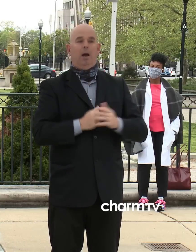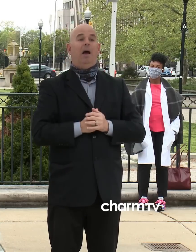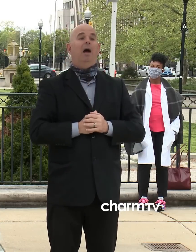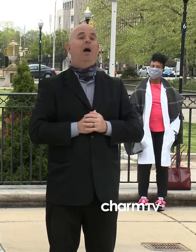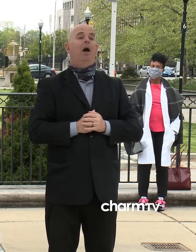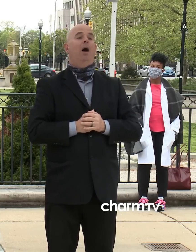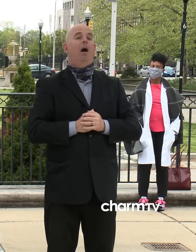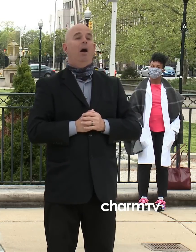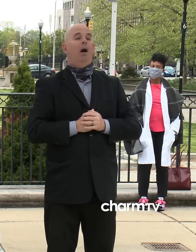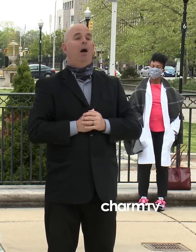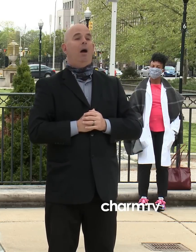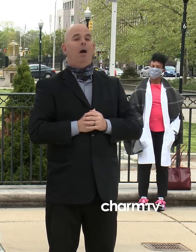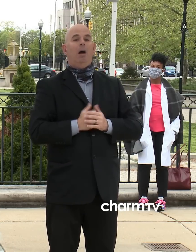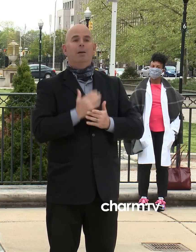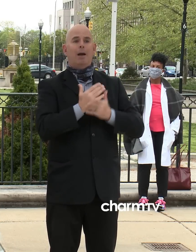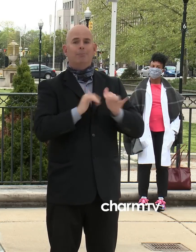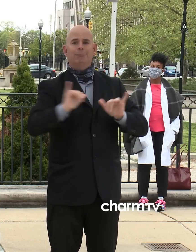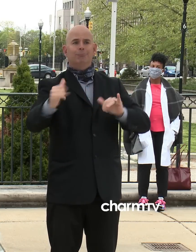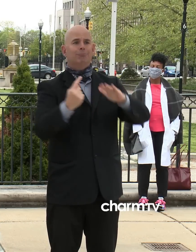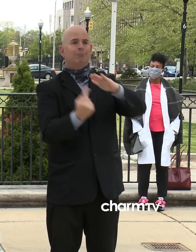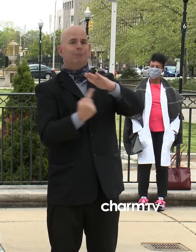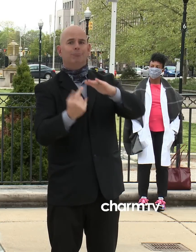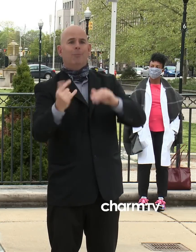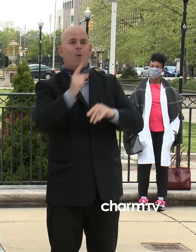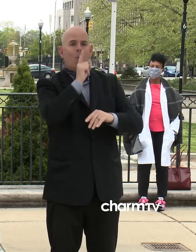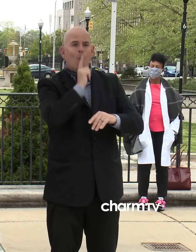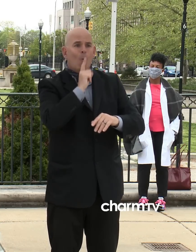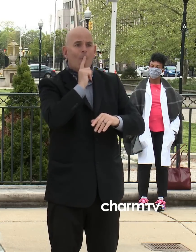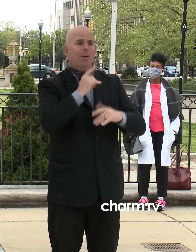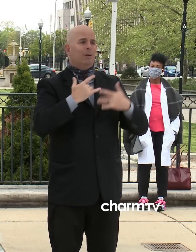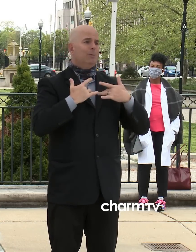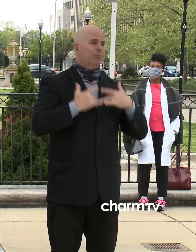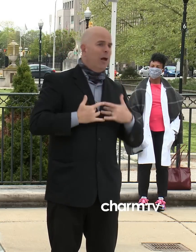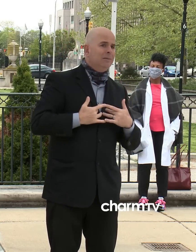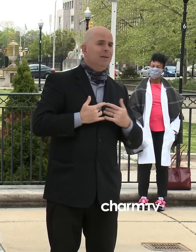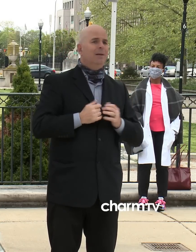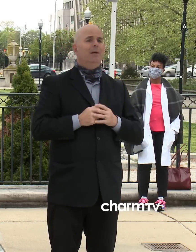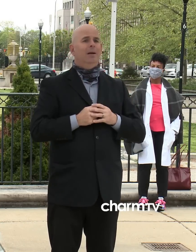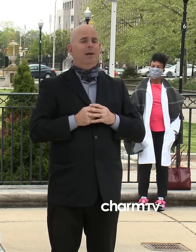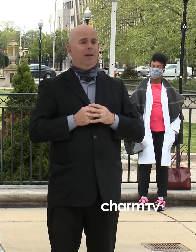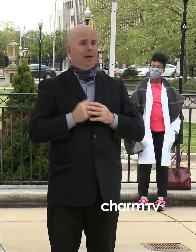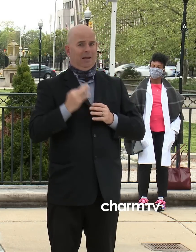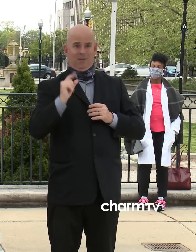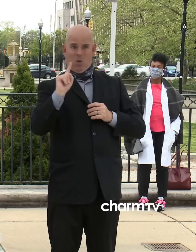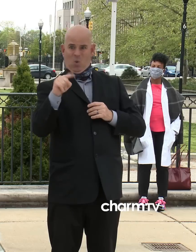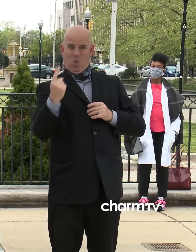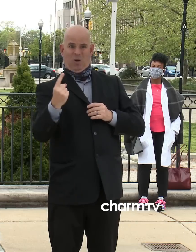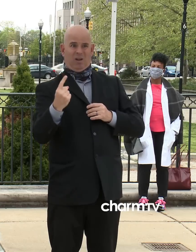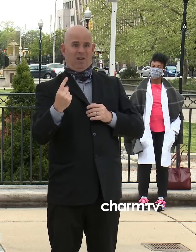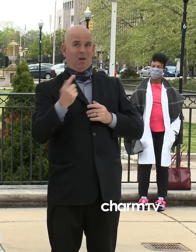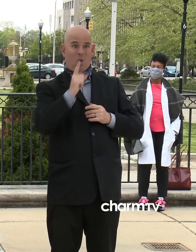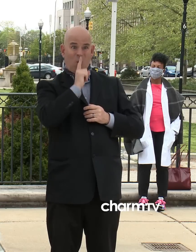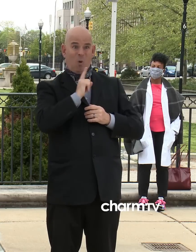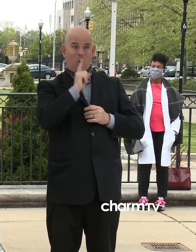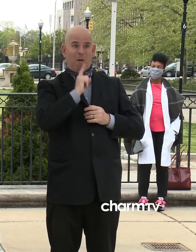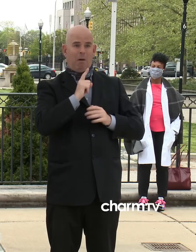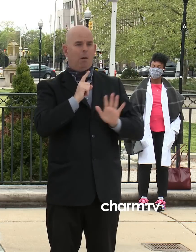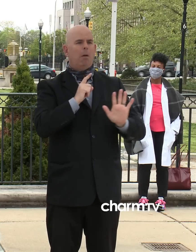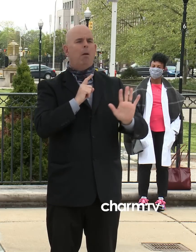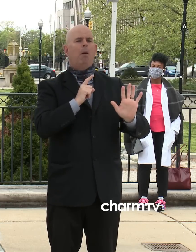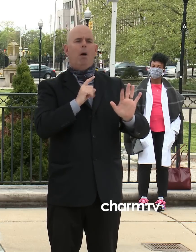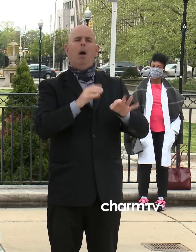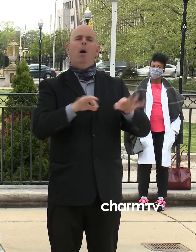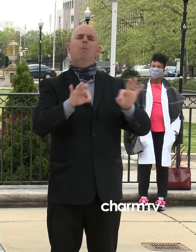depression. But being alone doesn't have to lead to loneliness. Knowing that someone is there for you makes all of the